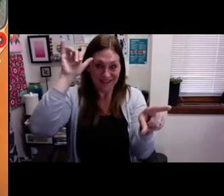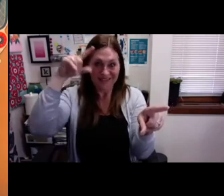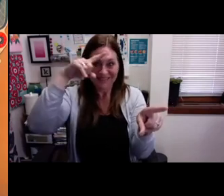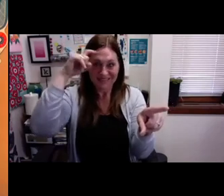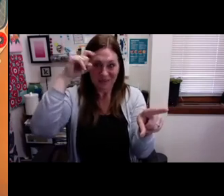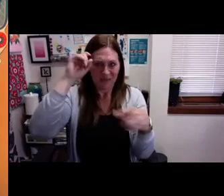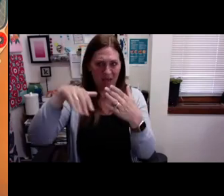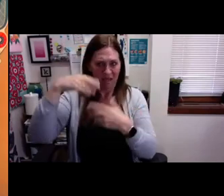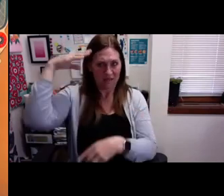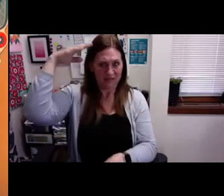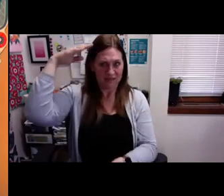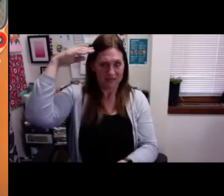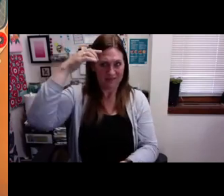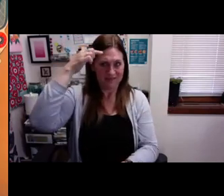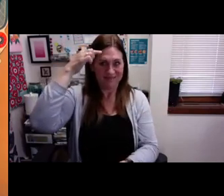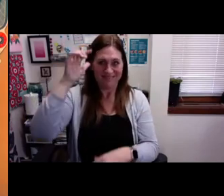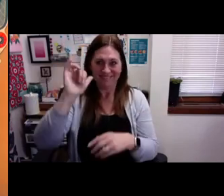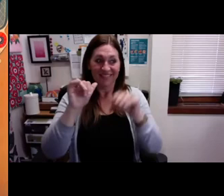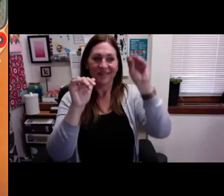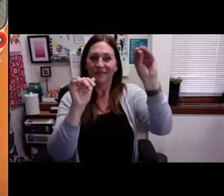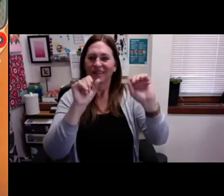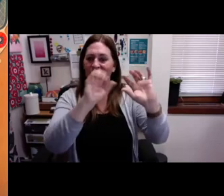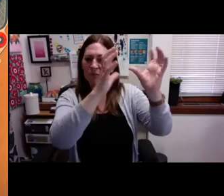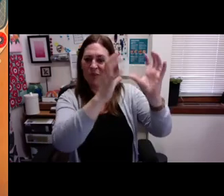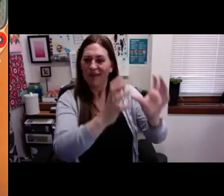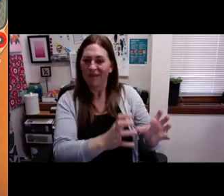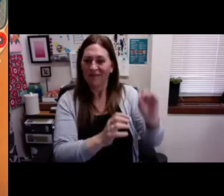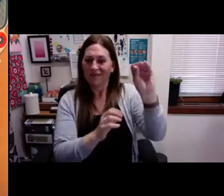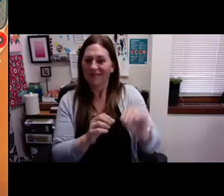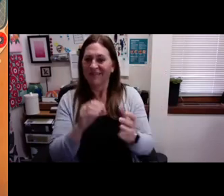the signs are. Dad, cow, summer, those are all on the forehead.